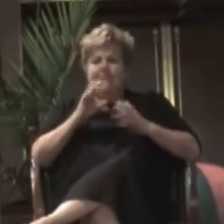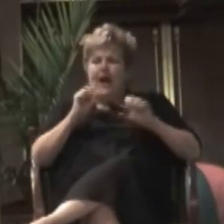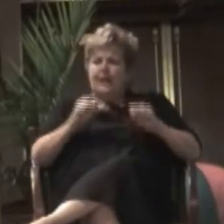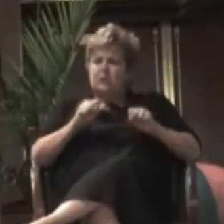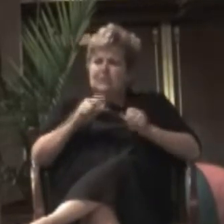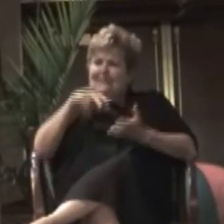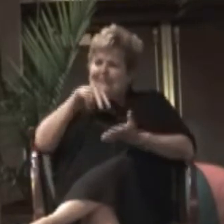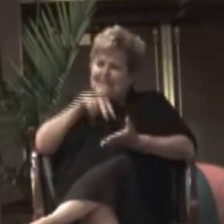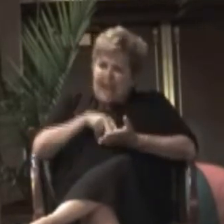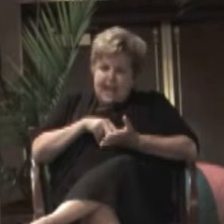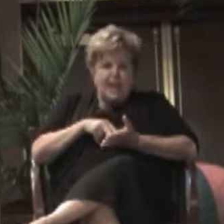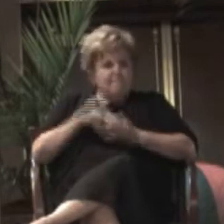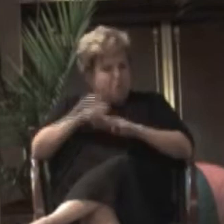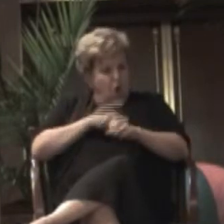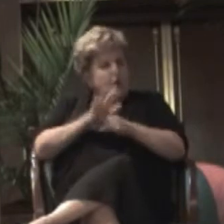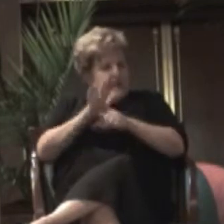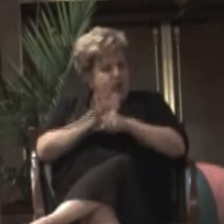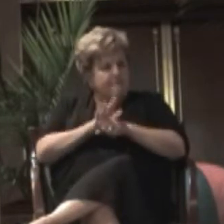enough, man, I'd tear it up. And